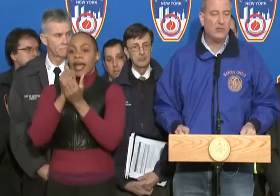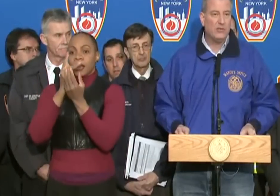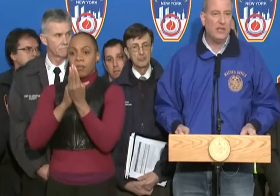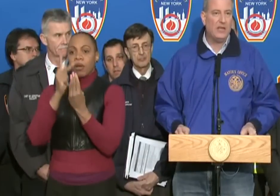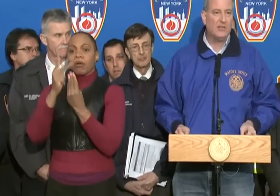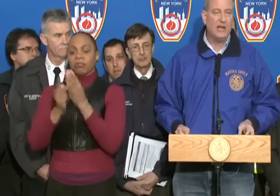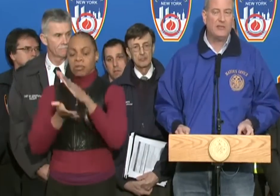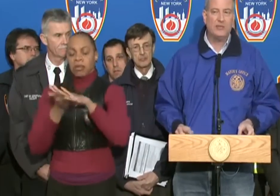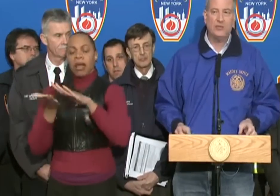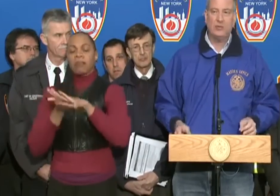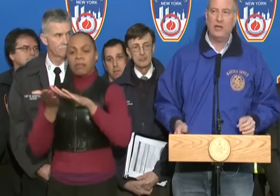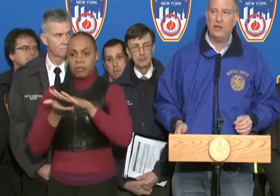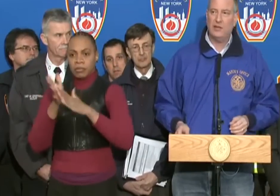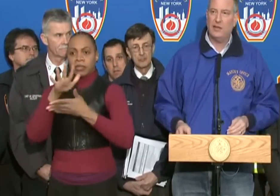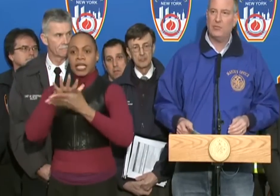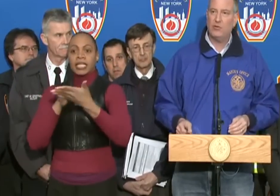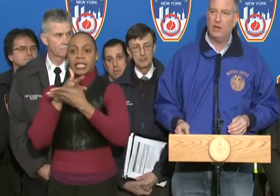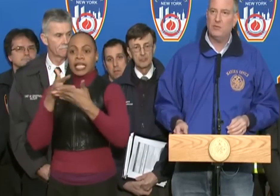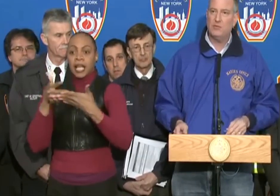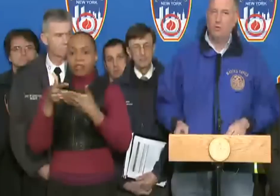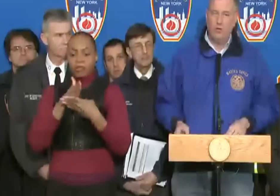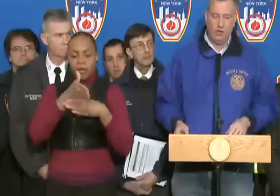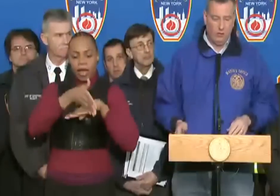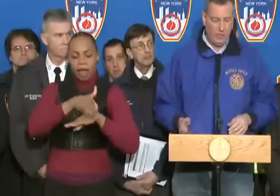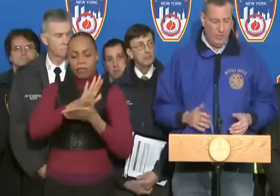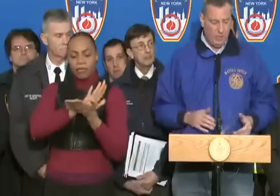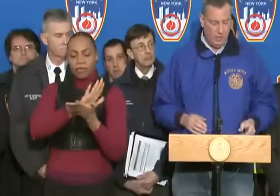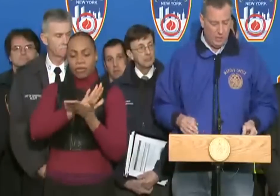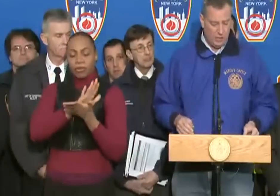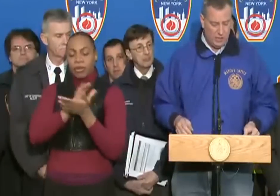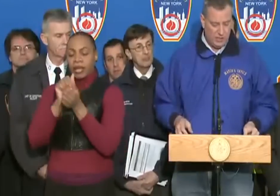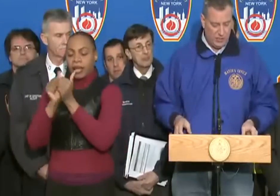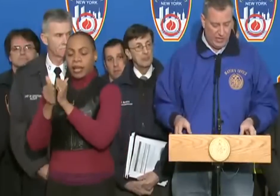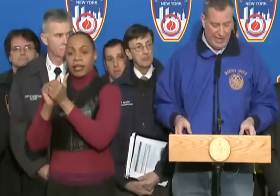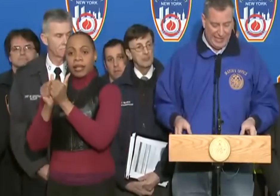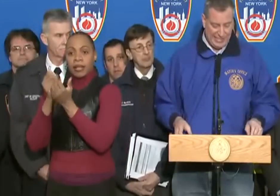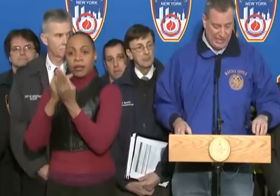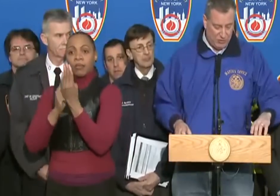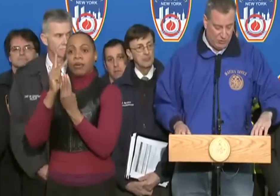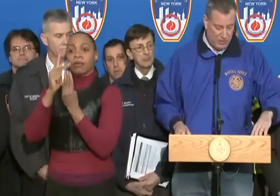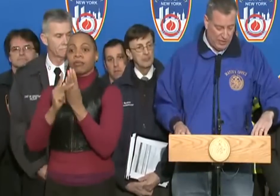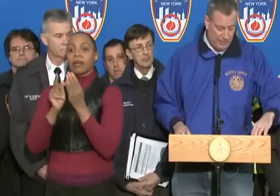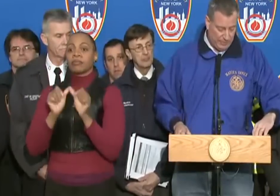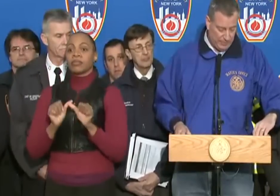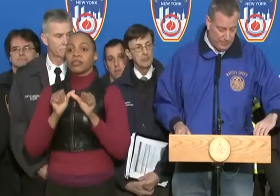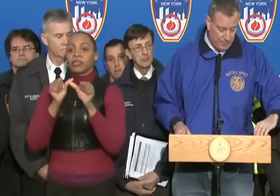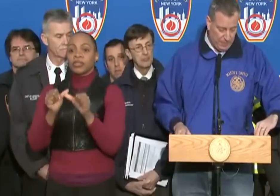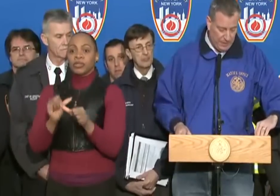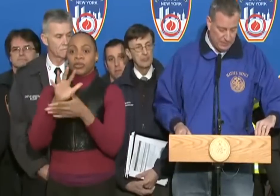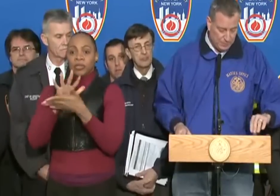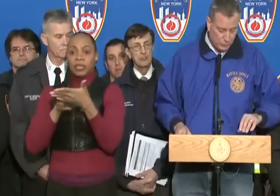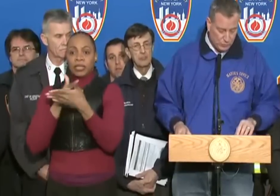as scheduled today. So after-school and athletic programs will be continuing as scheduled today.